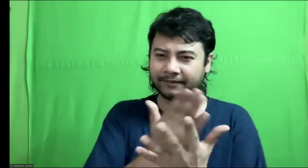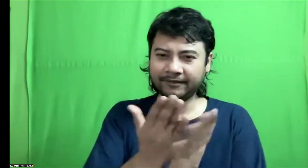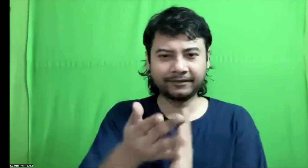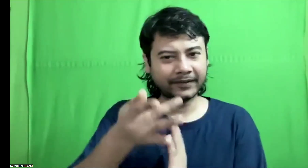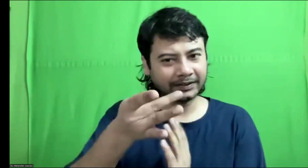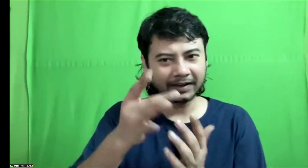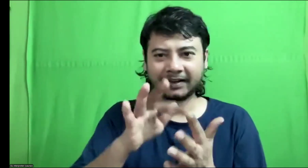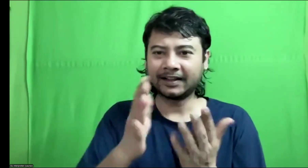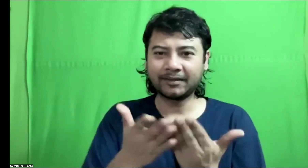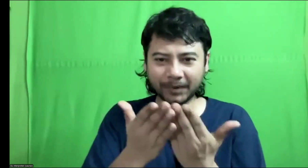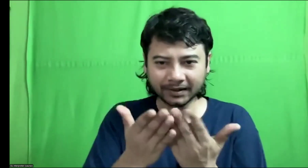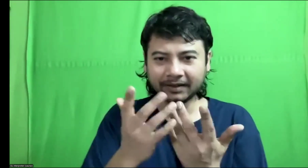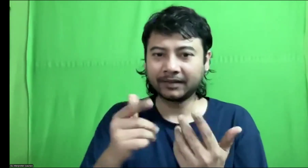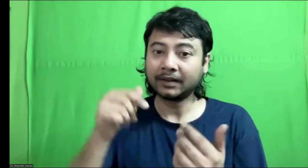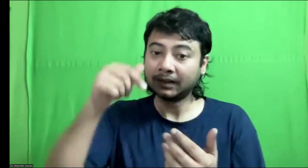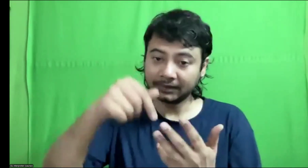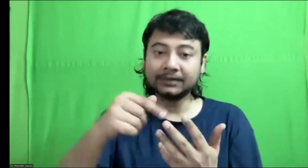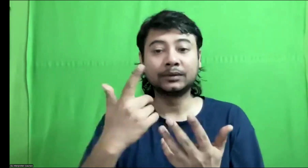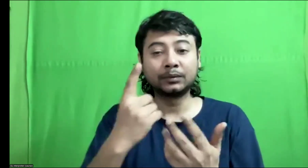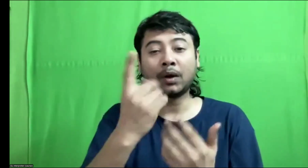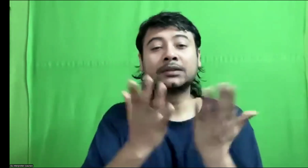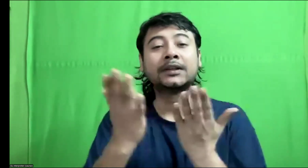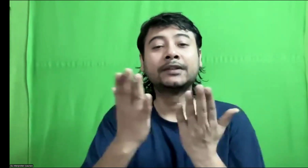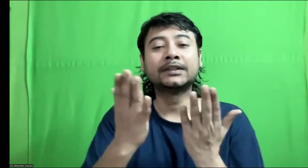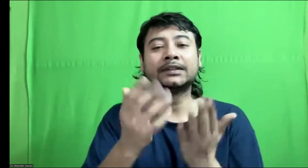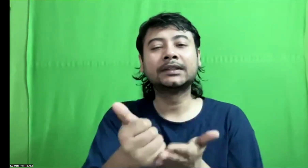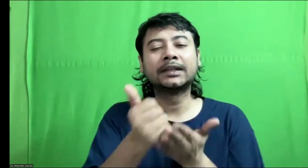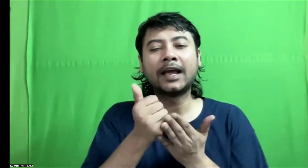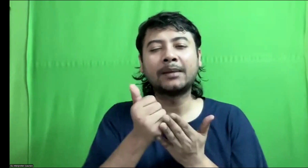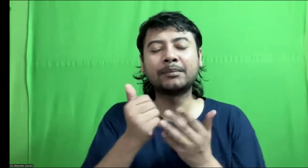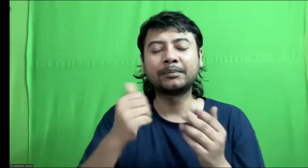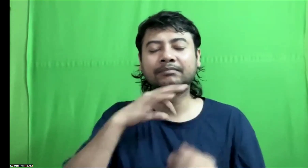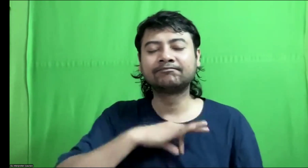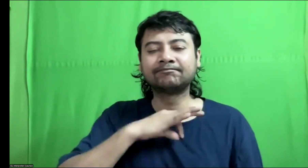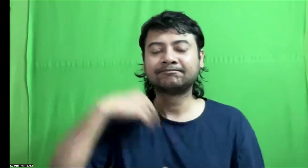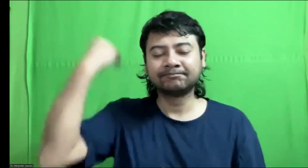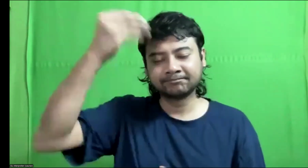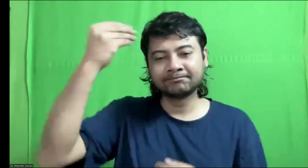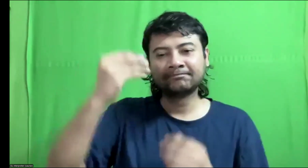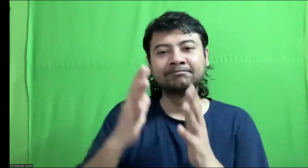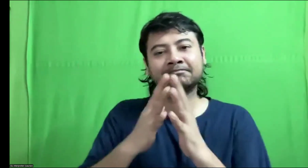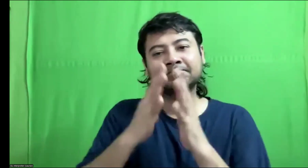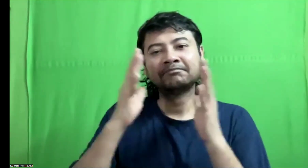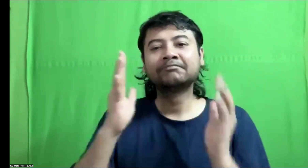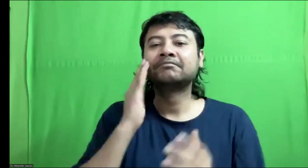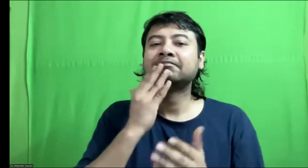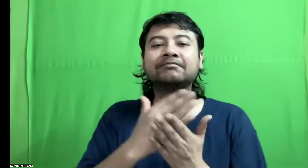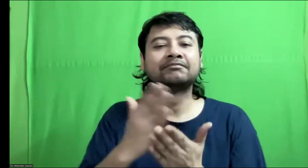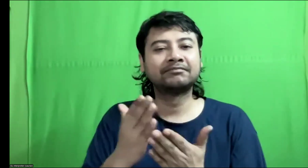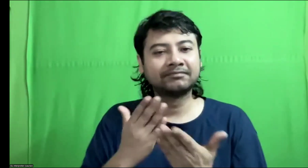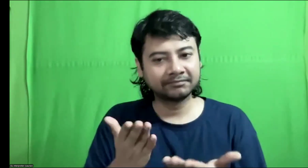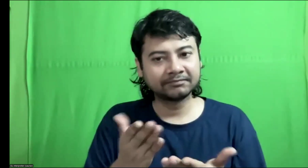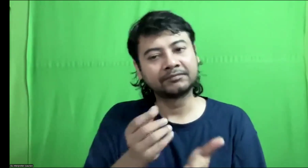home. Small step. No need to do very big things. If you have a circle of friends who can do